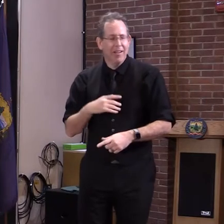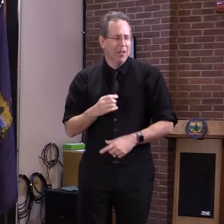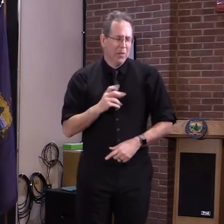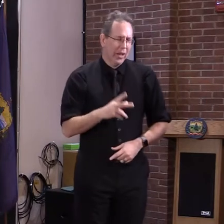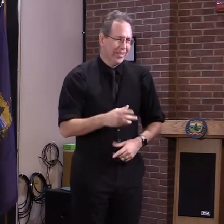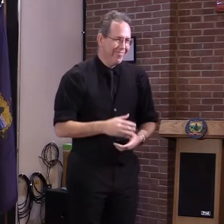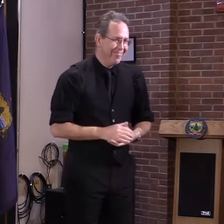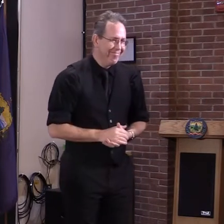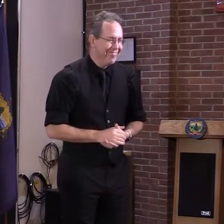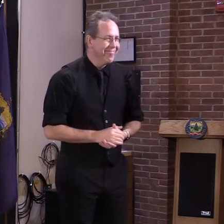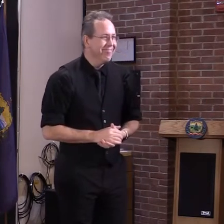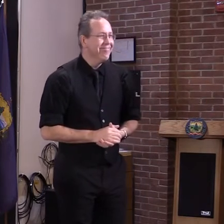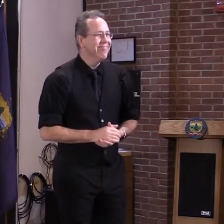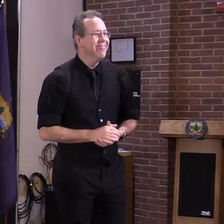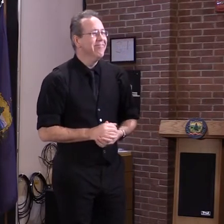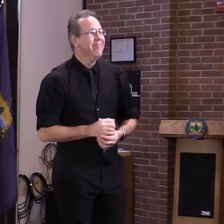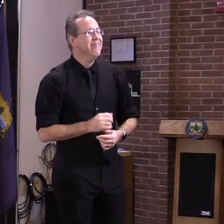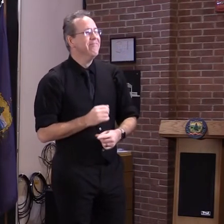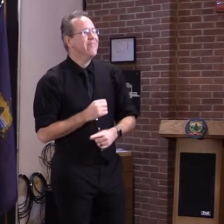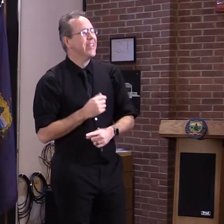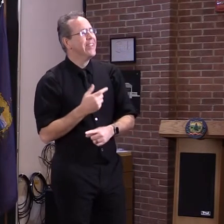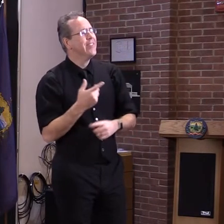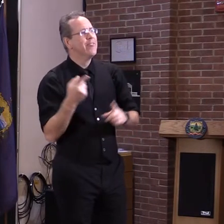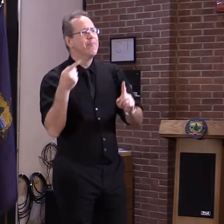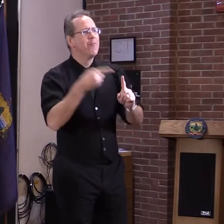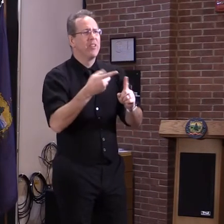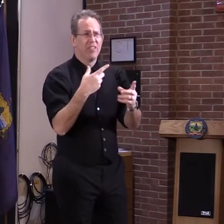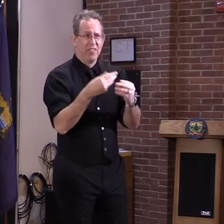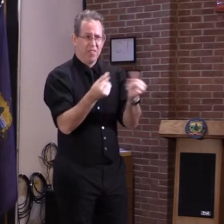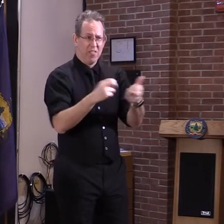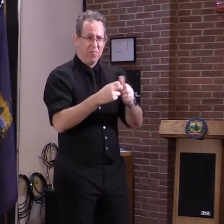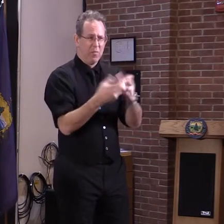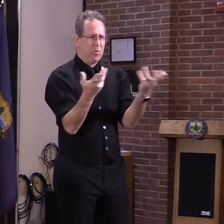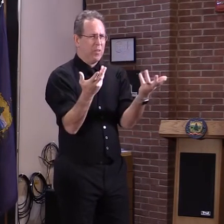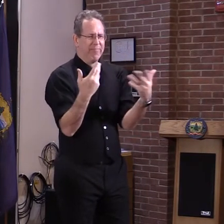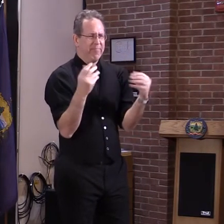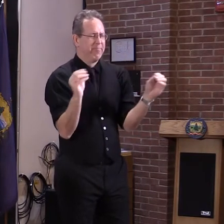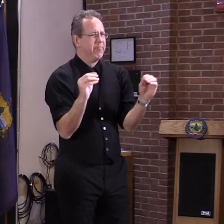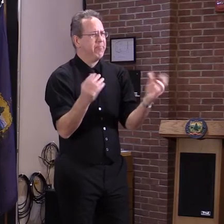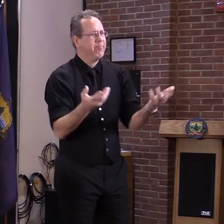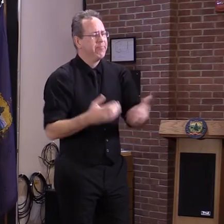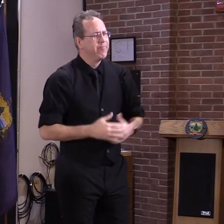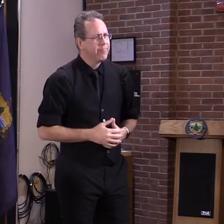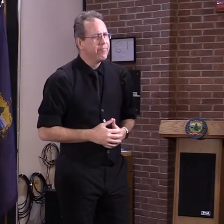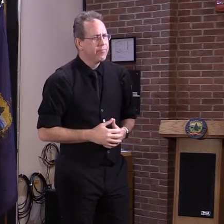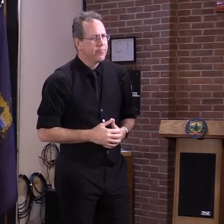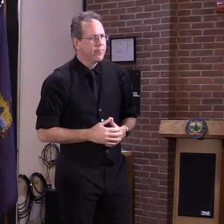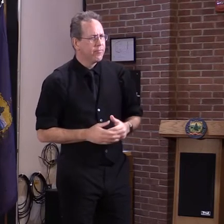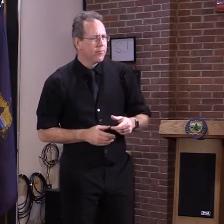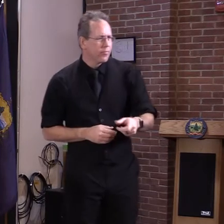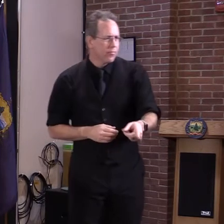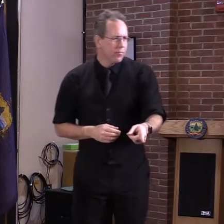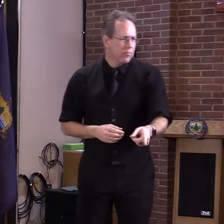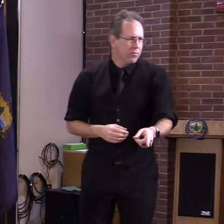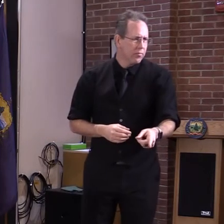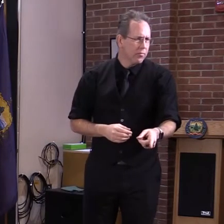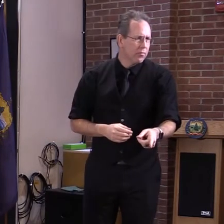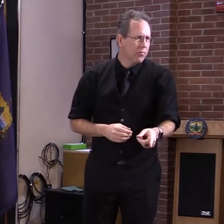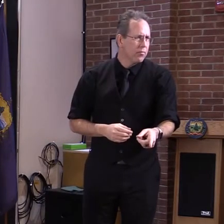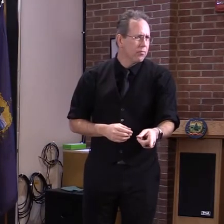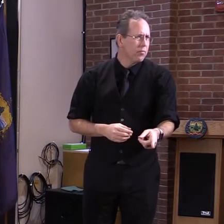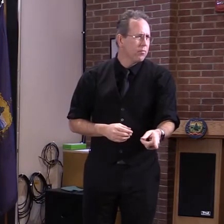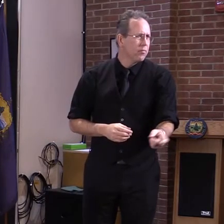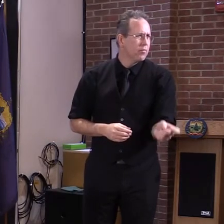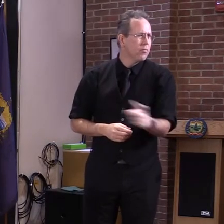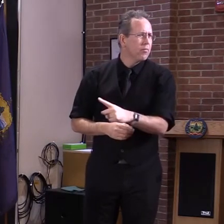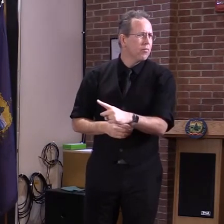I'm not sure what this will solve in the contracting world. Or the actually, that wasn't me. That was somebody else.